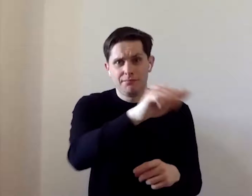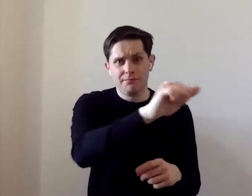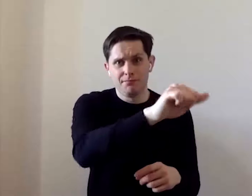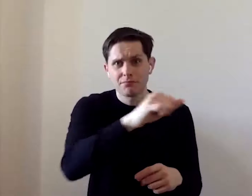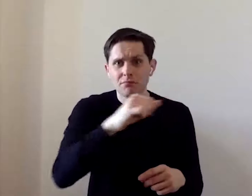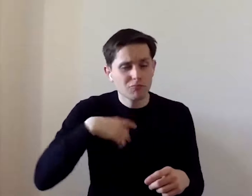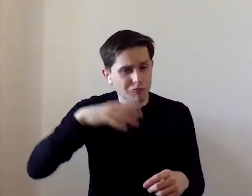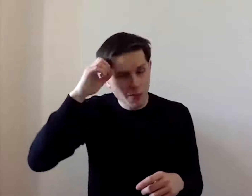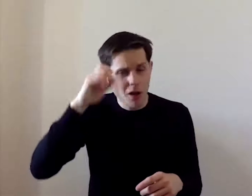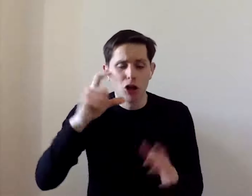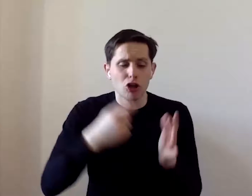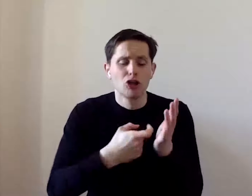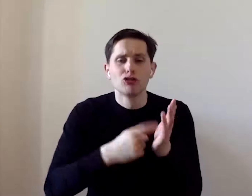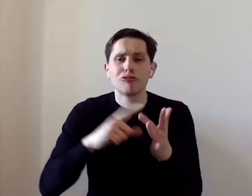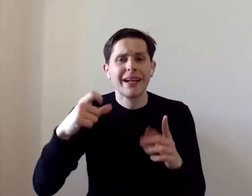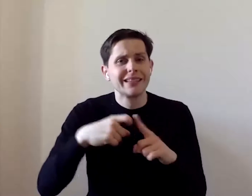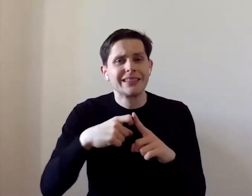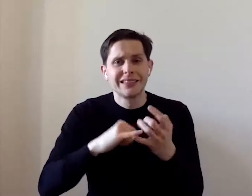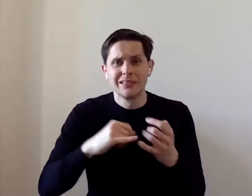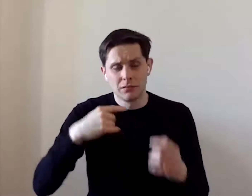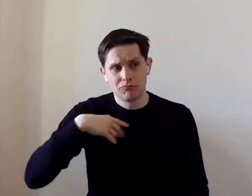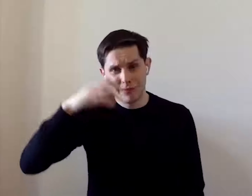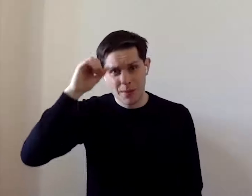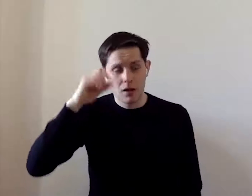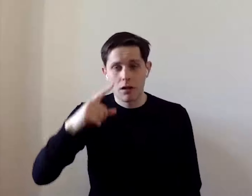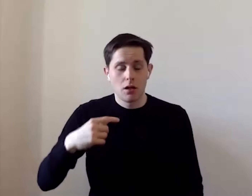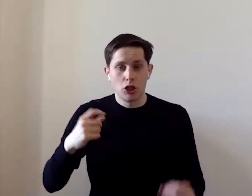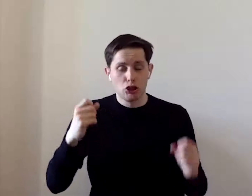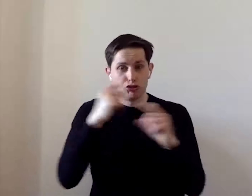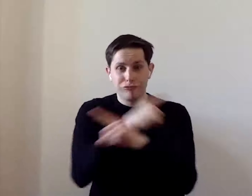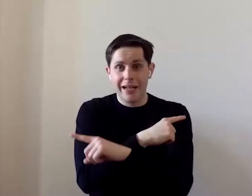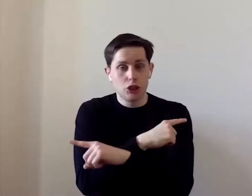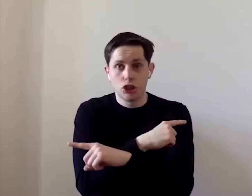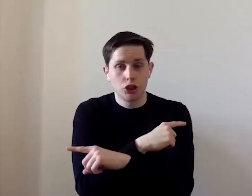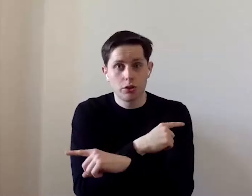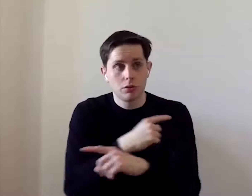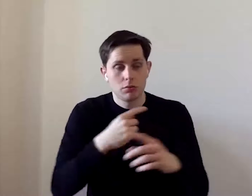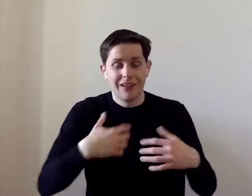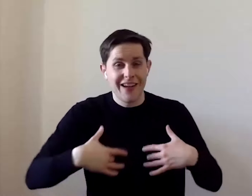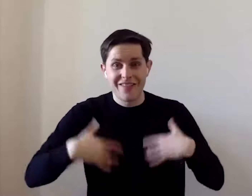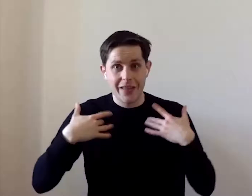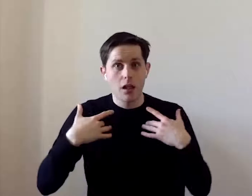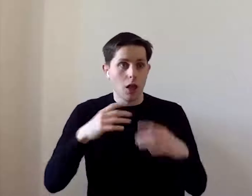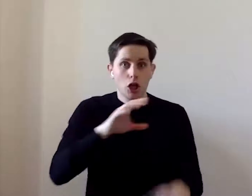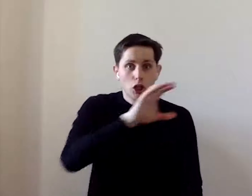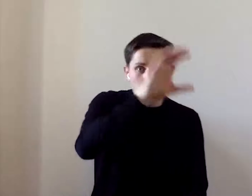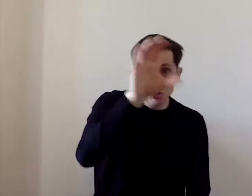anything more about that, Poppy? Yeah, I definitely agree. I think that's something I found. I remember going into crits and having this